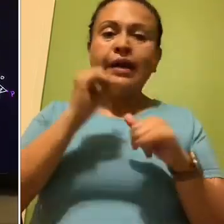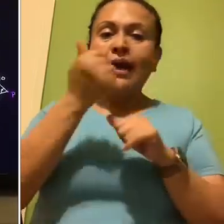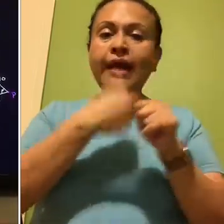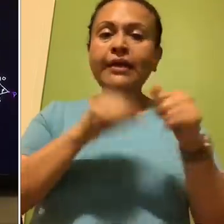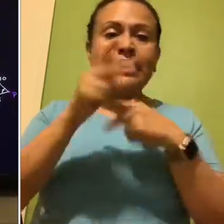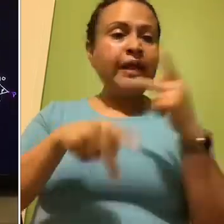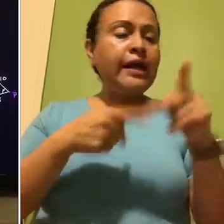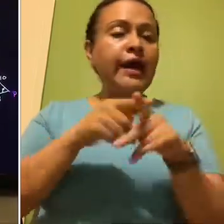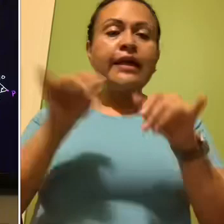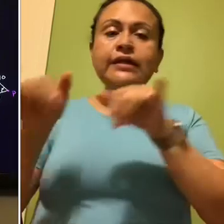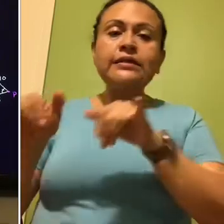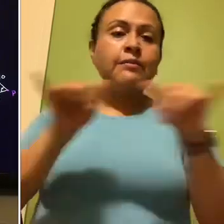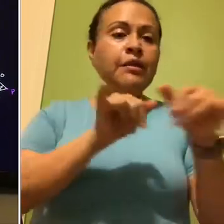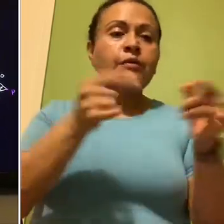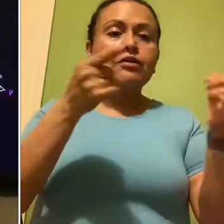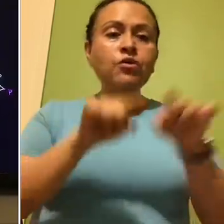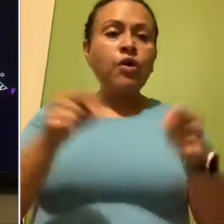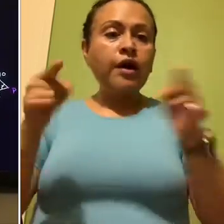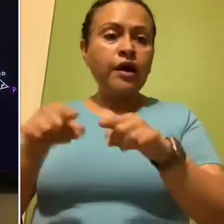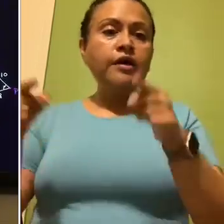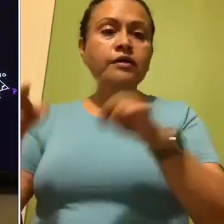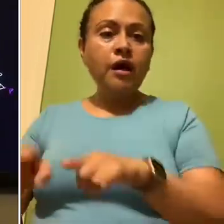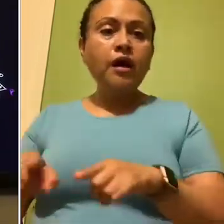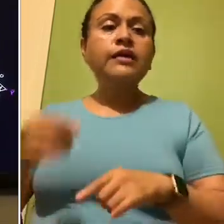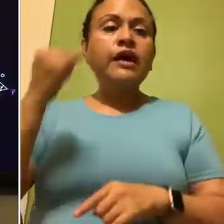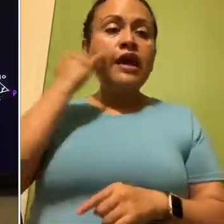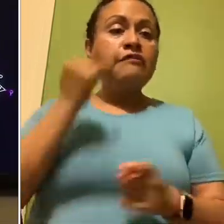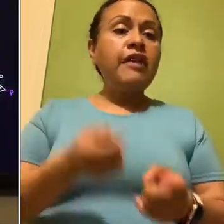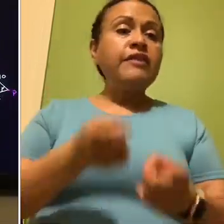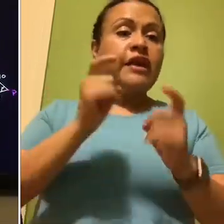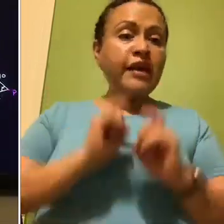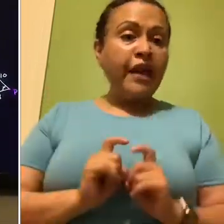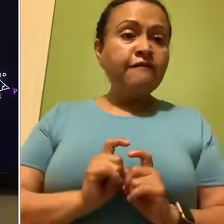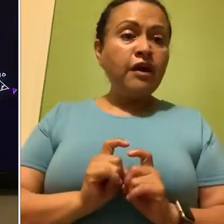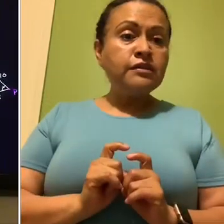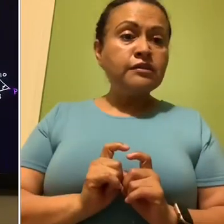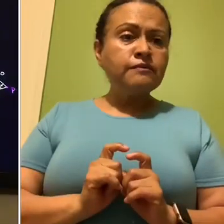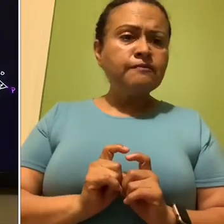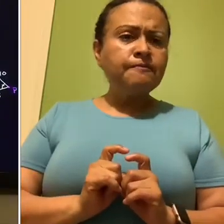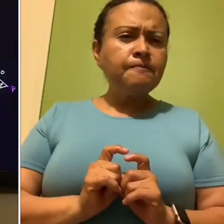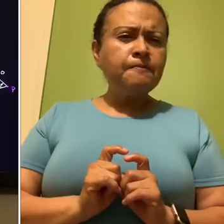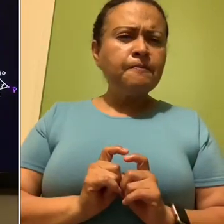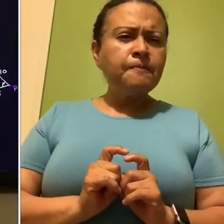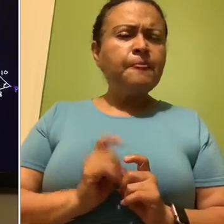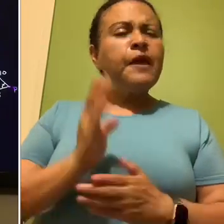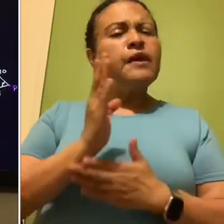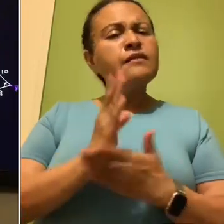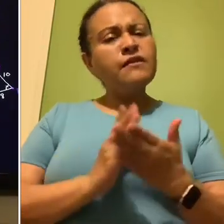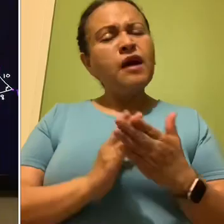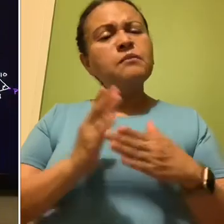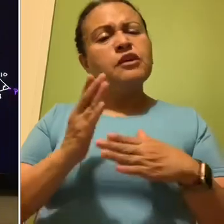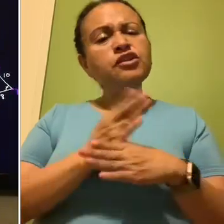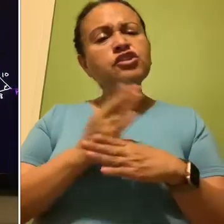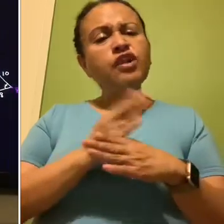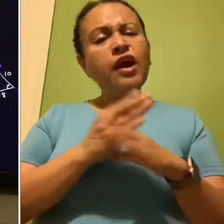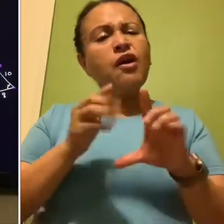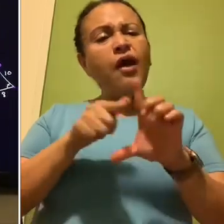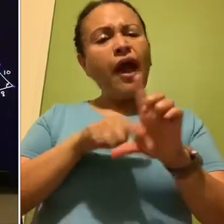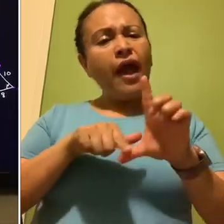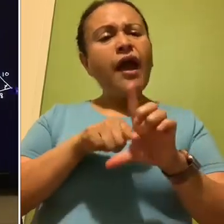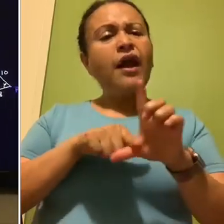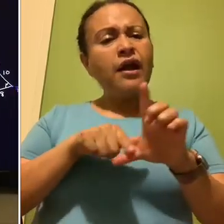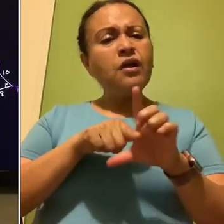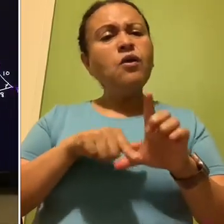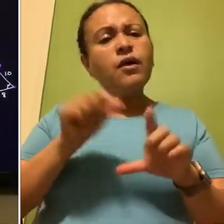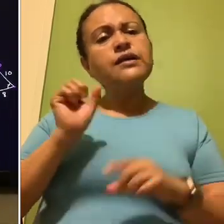any kind of similarity. So there's no similarity going on here. If they gave us well, there are some shared angles.